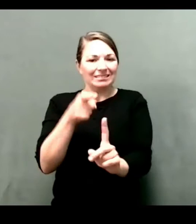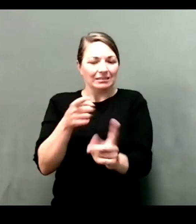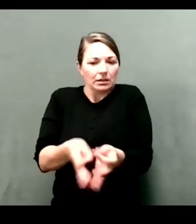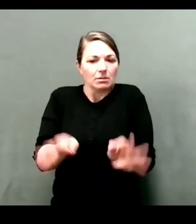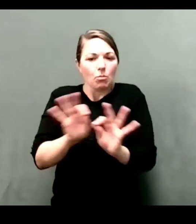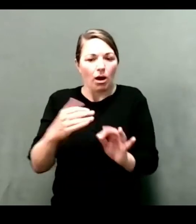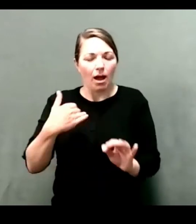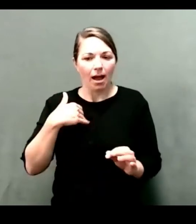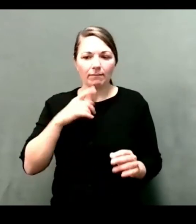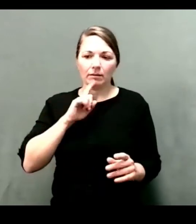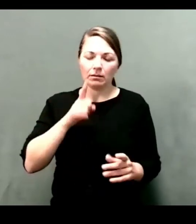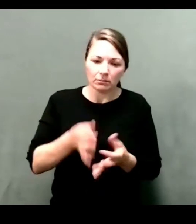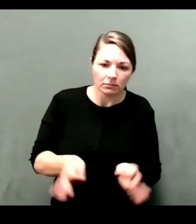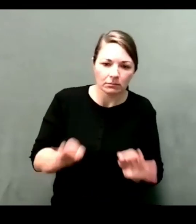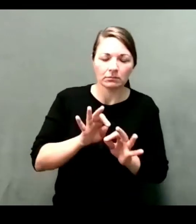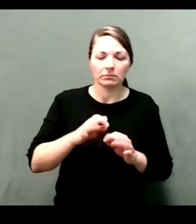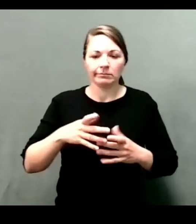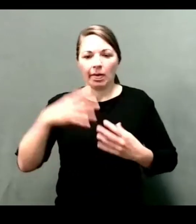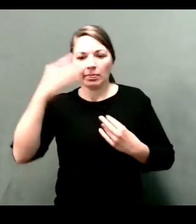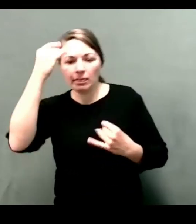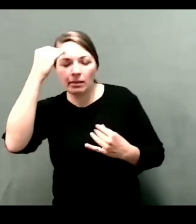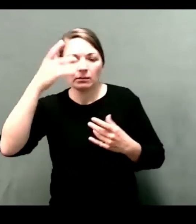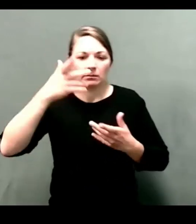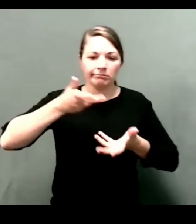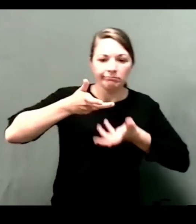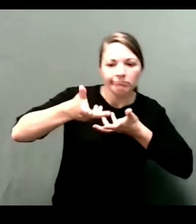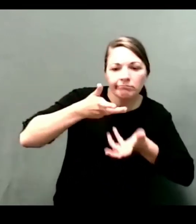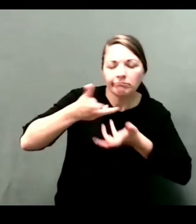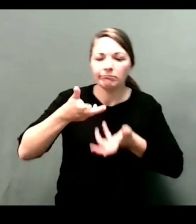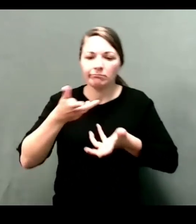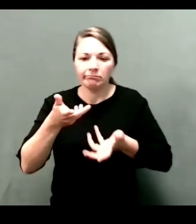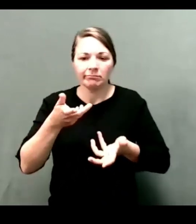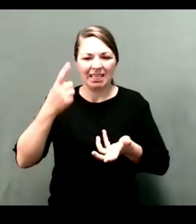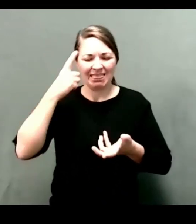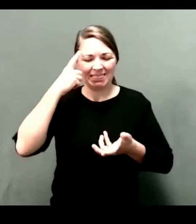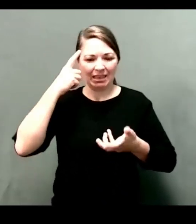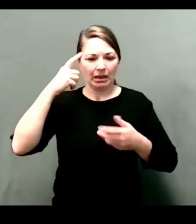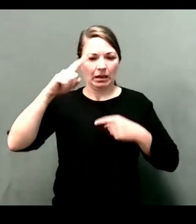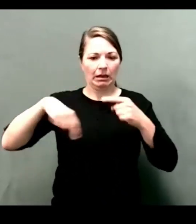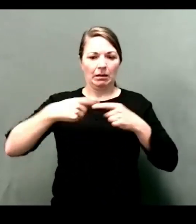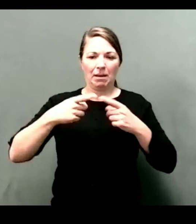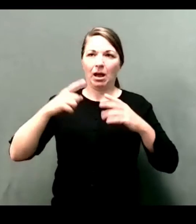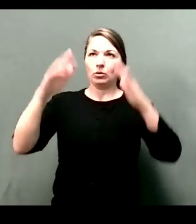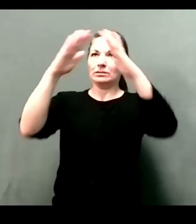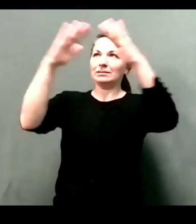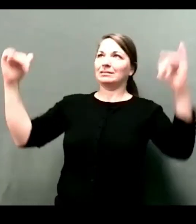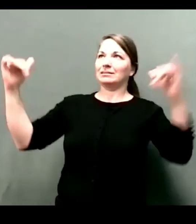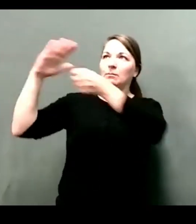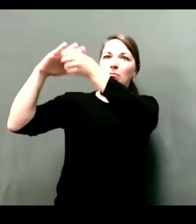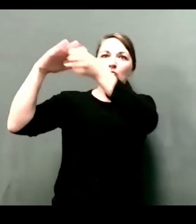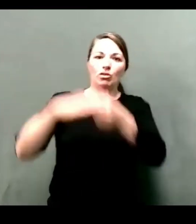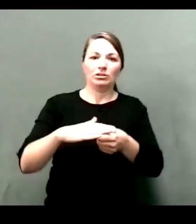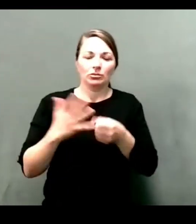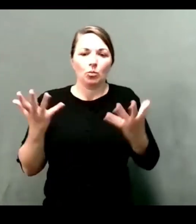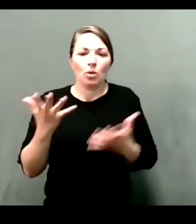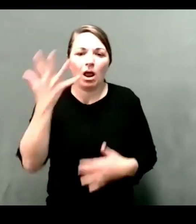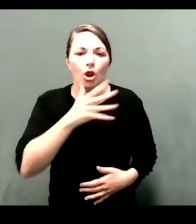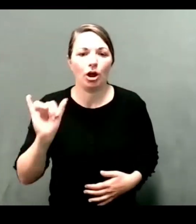about what does this larger systemic oppression look like, not just how are we as